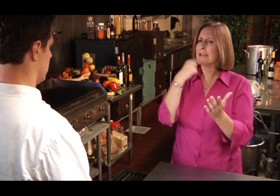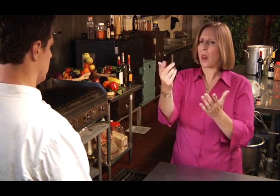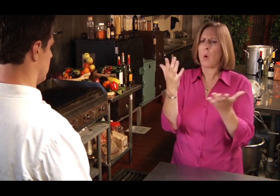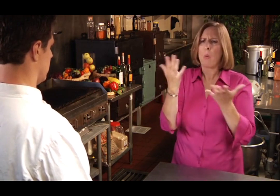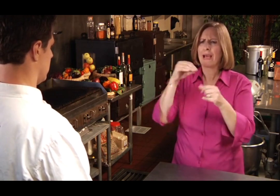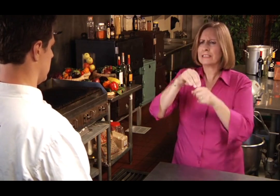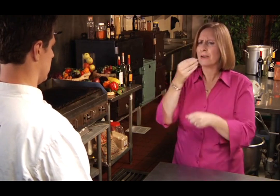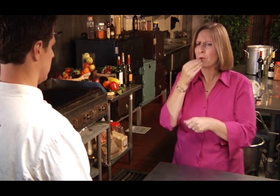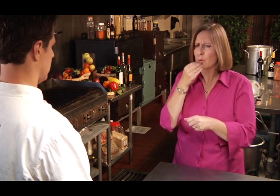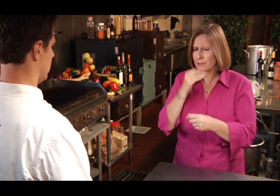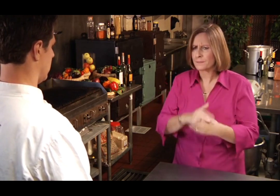you what is in the product.